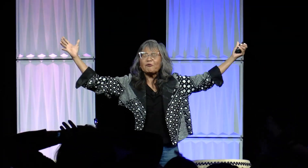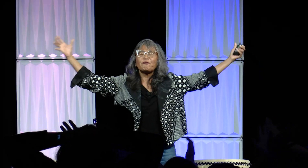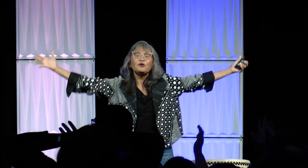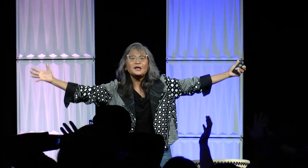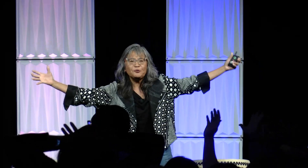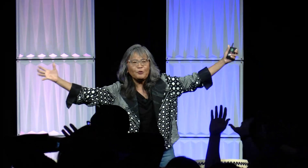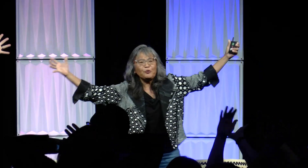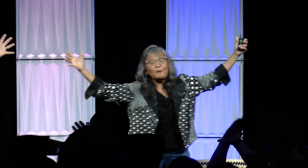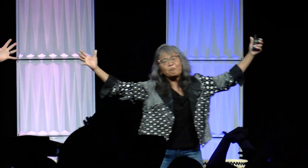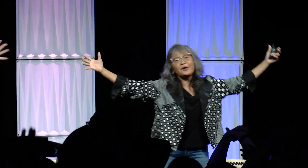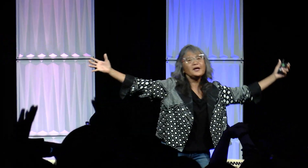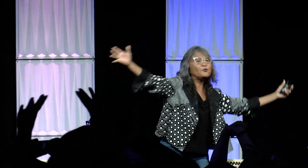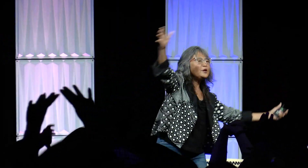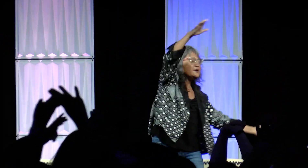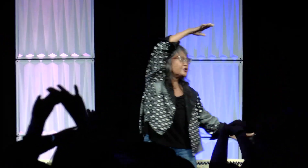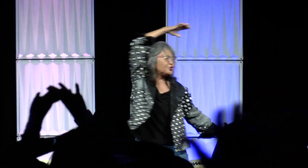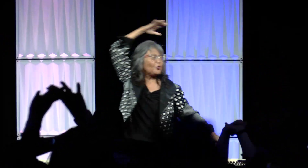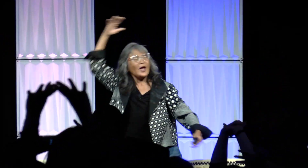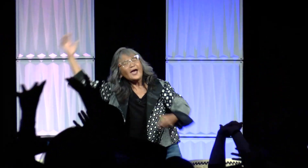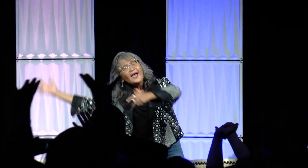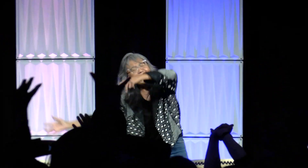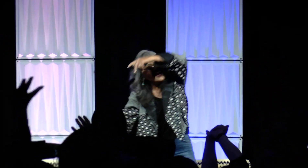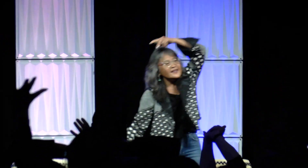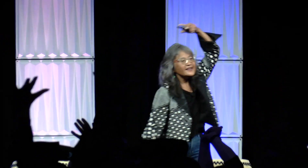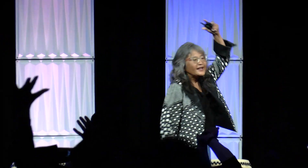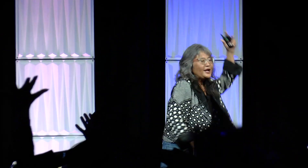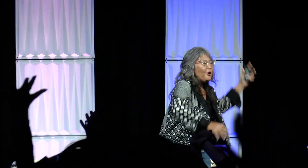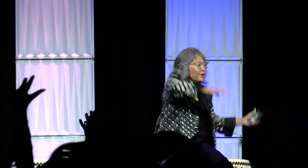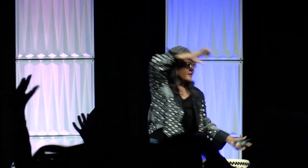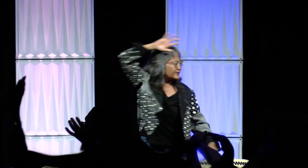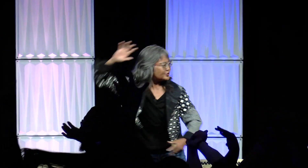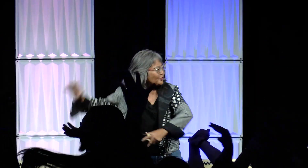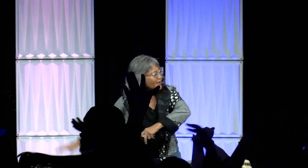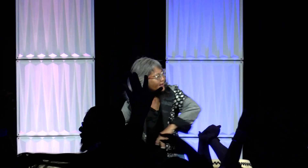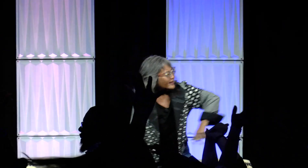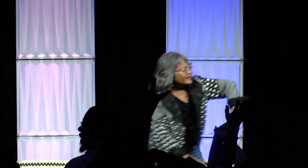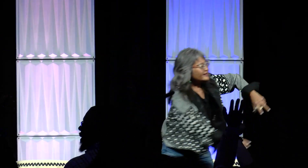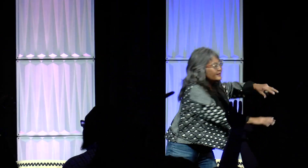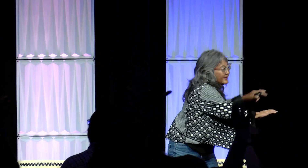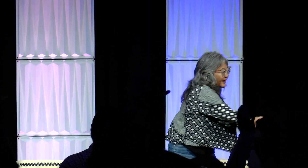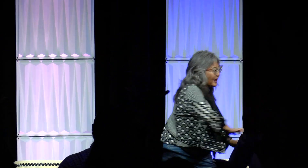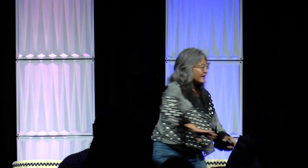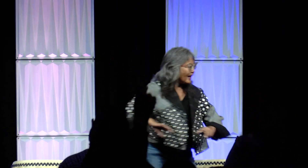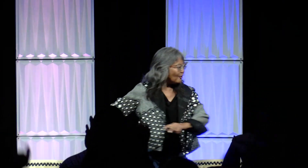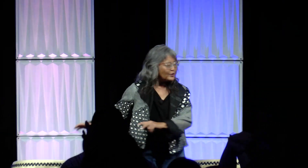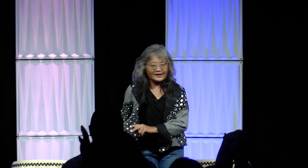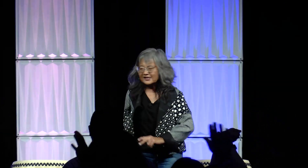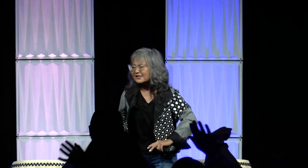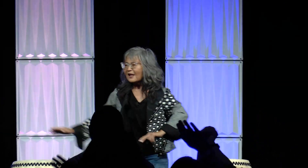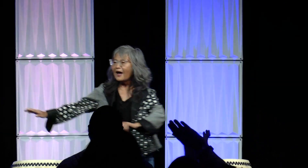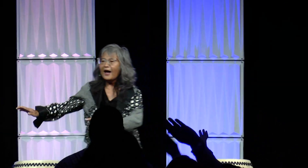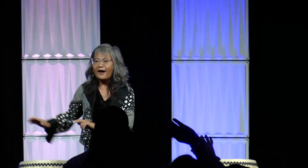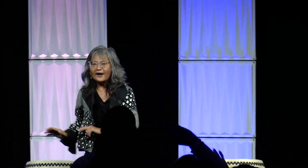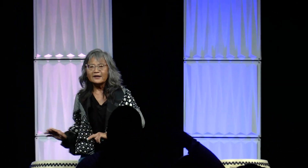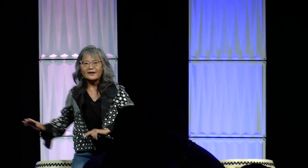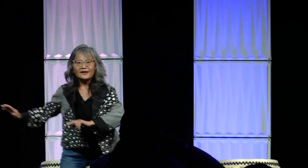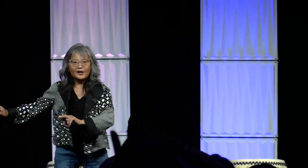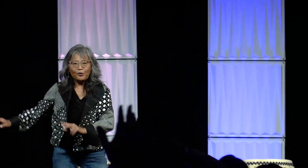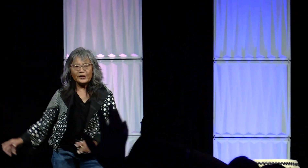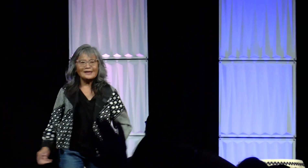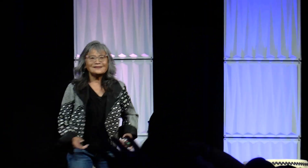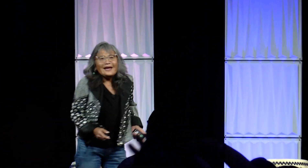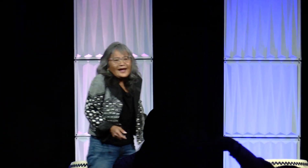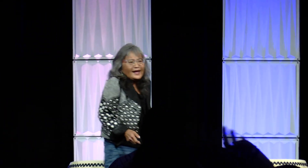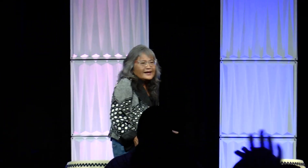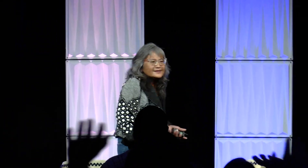we are free, when we're big, we can sway, we can swing, yeah, we can slide,